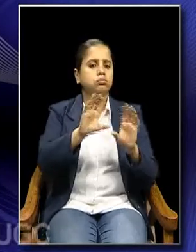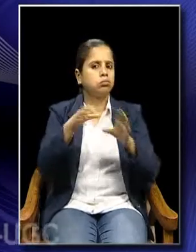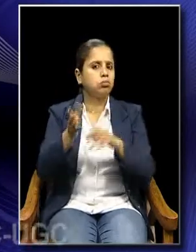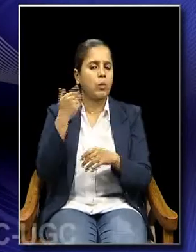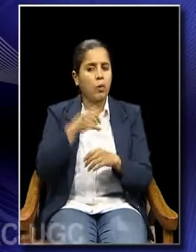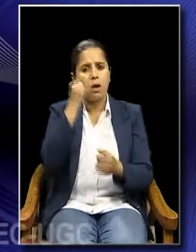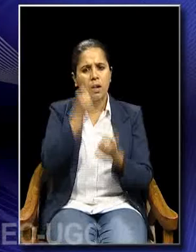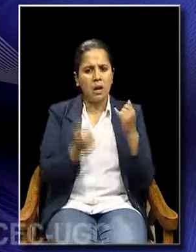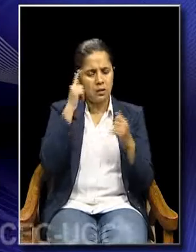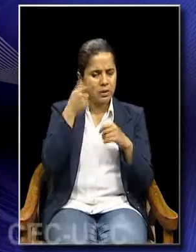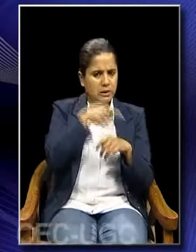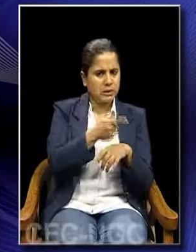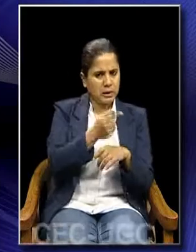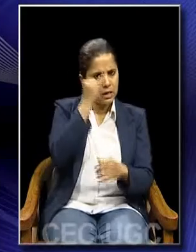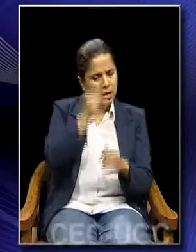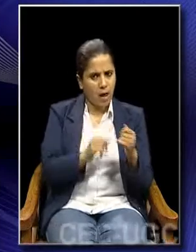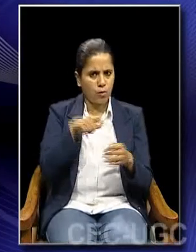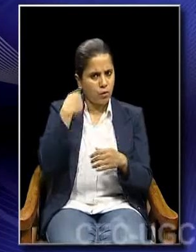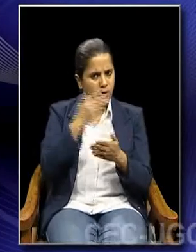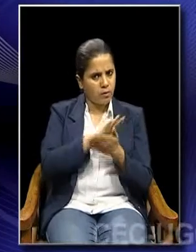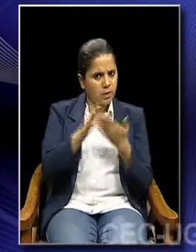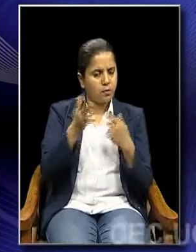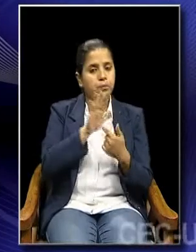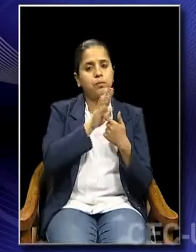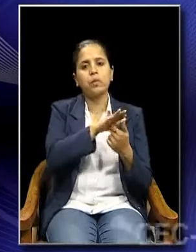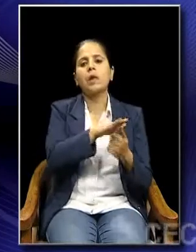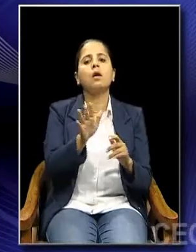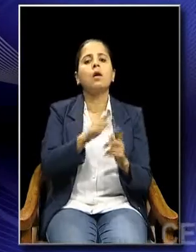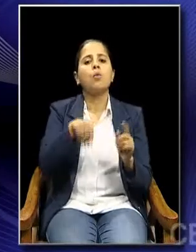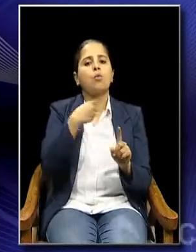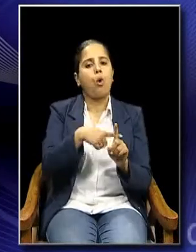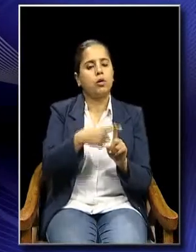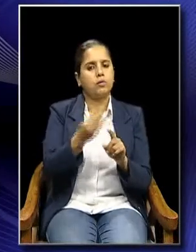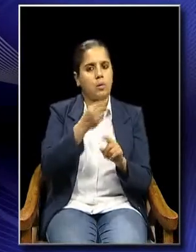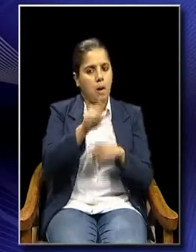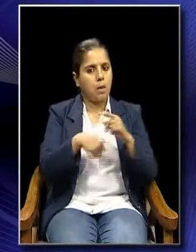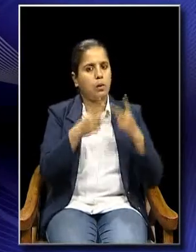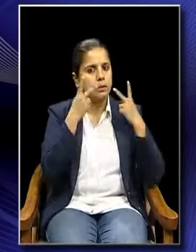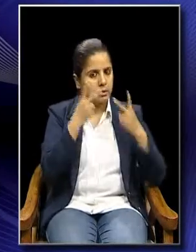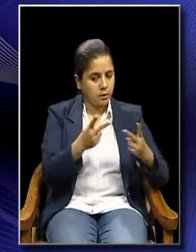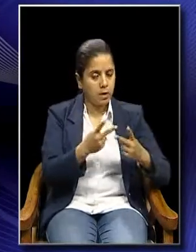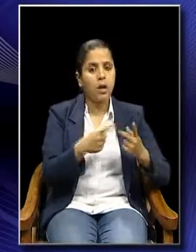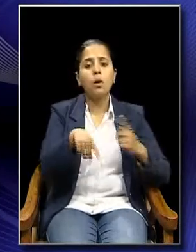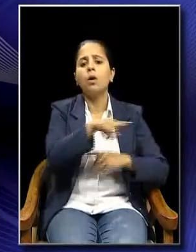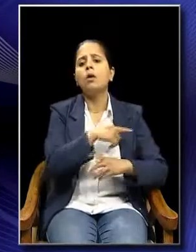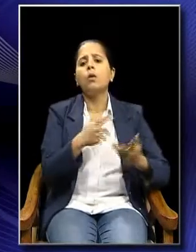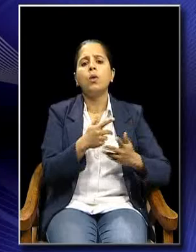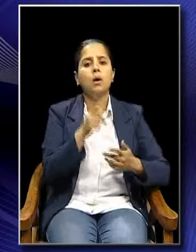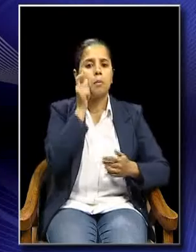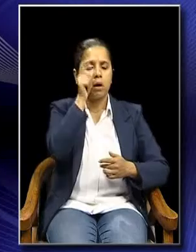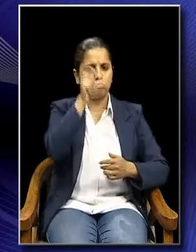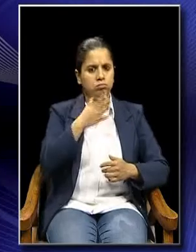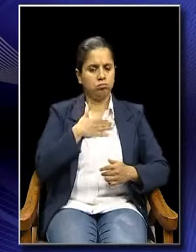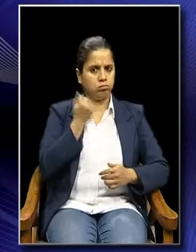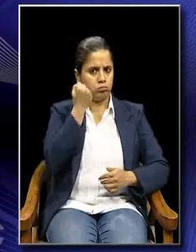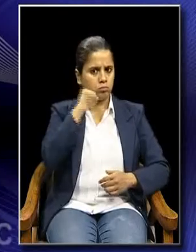being shot. One of the climaxes was trying to convey a positive aspect where the male protagonist, who